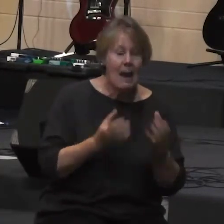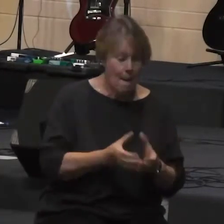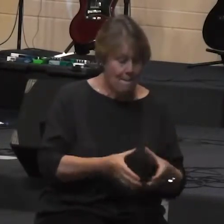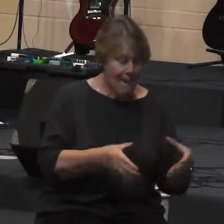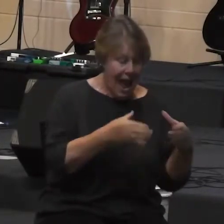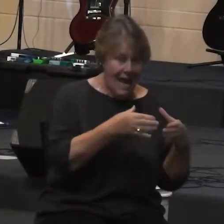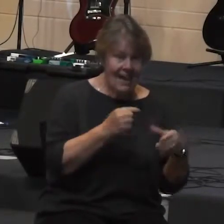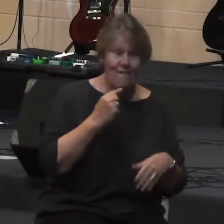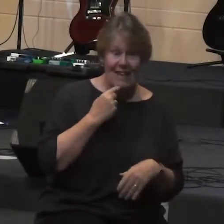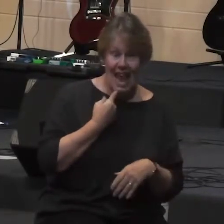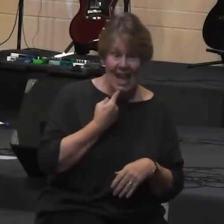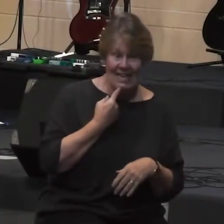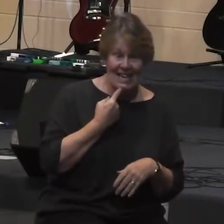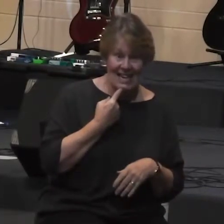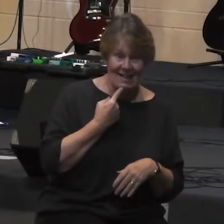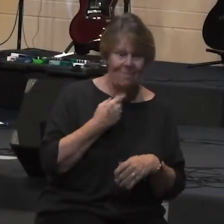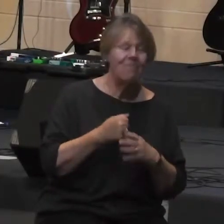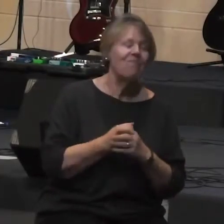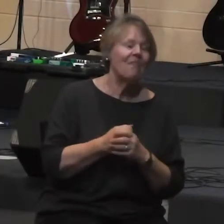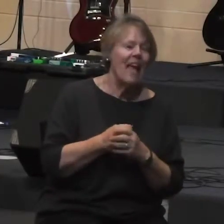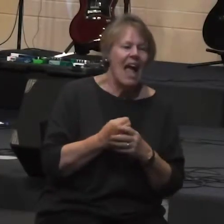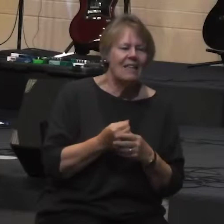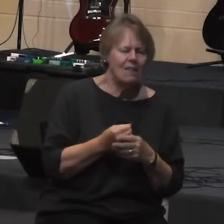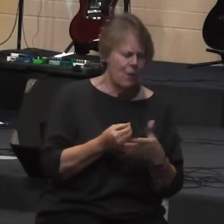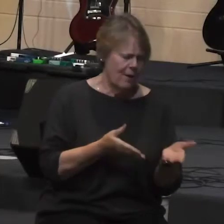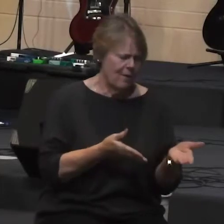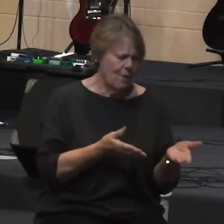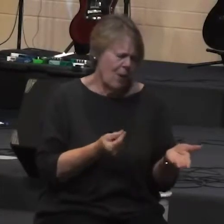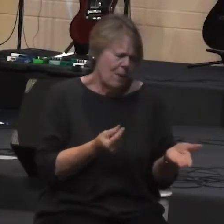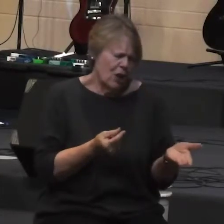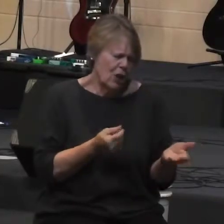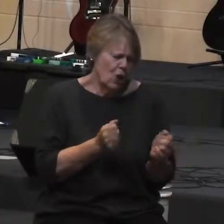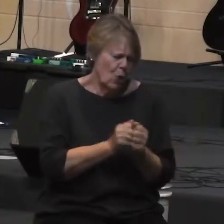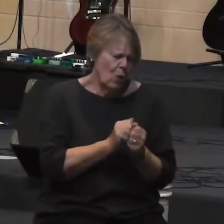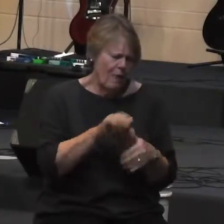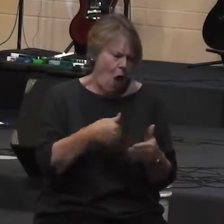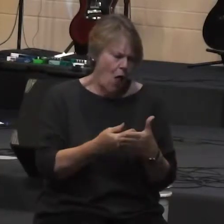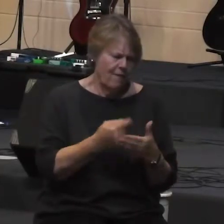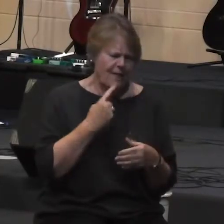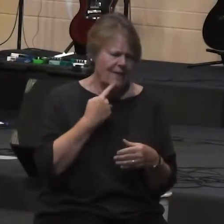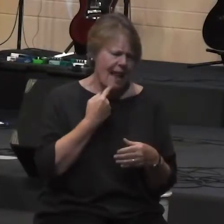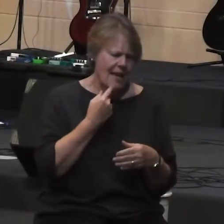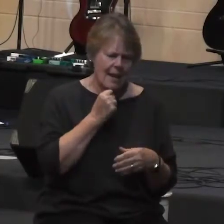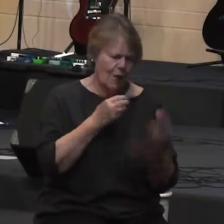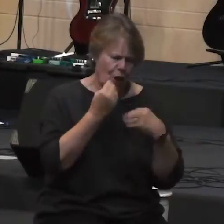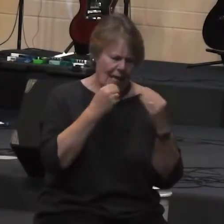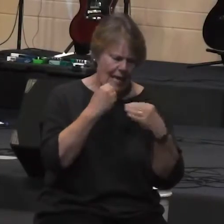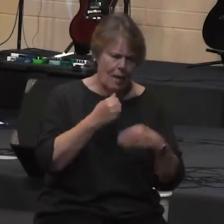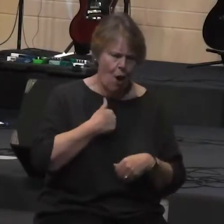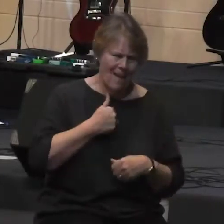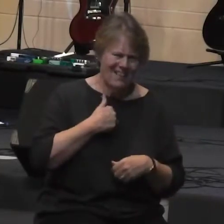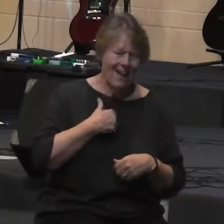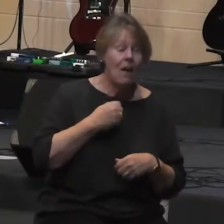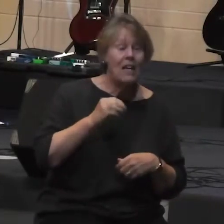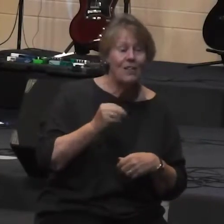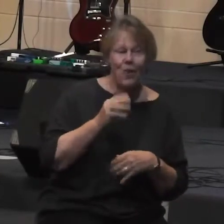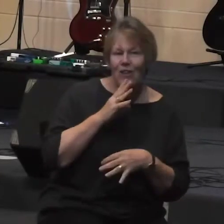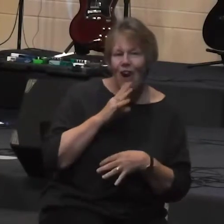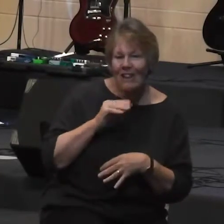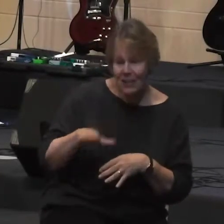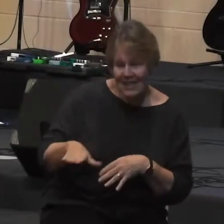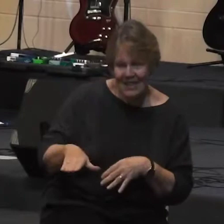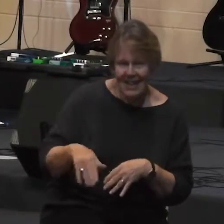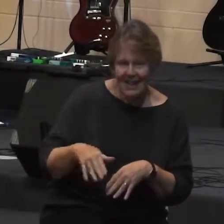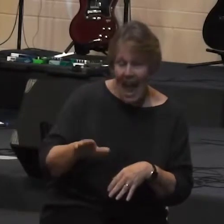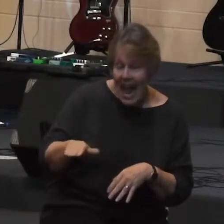and so of course they're like, what am I going to do with this bag of candy? I can't just eat this bag of candy myself. So they're talking to this little kid that they know and they say, hey, I want to